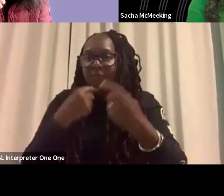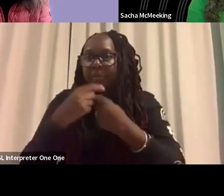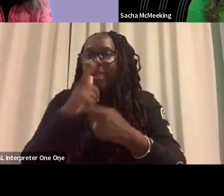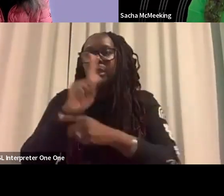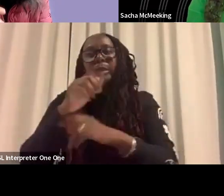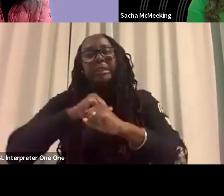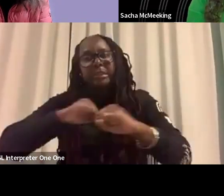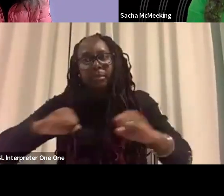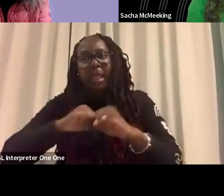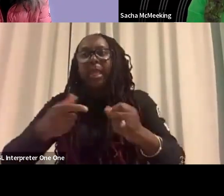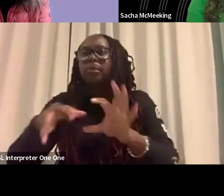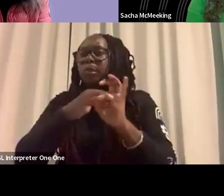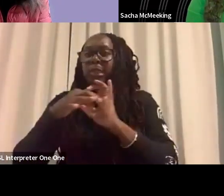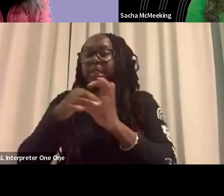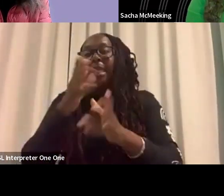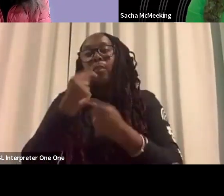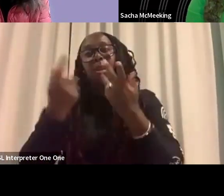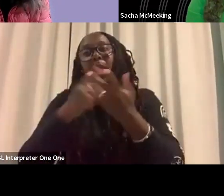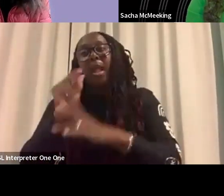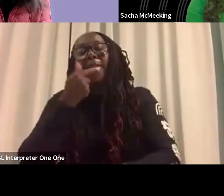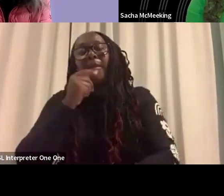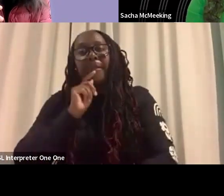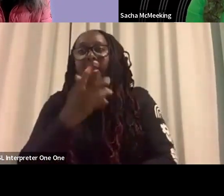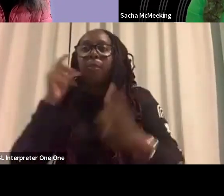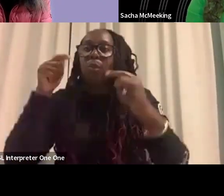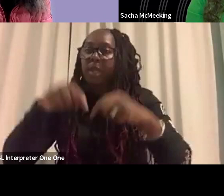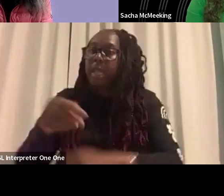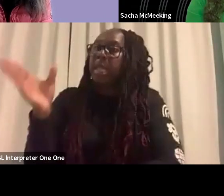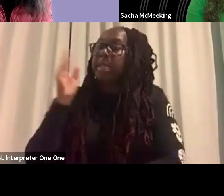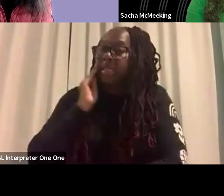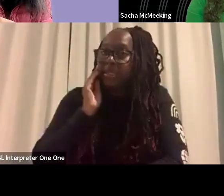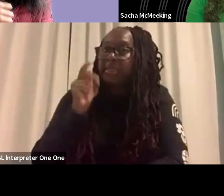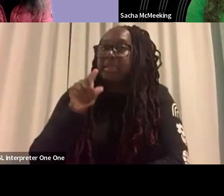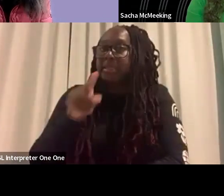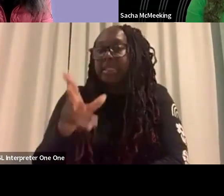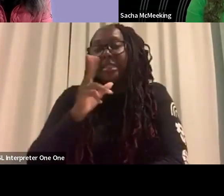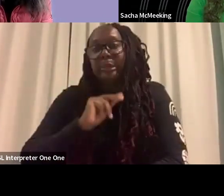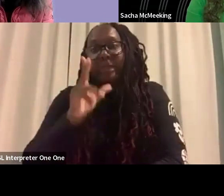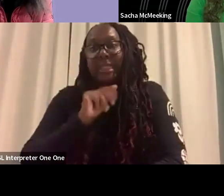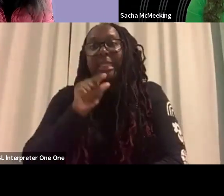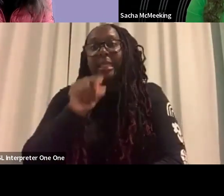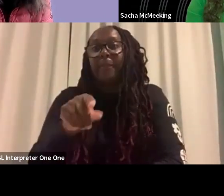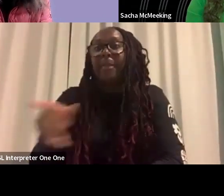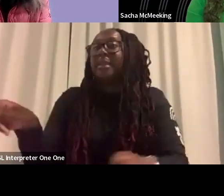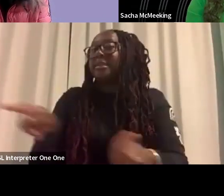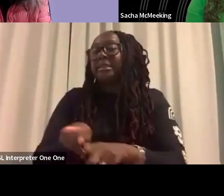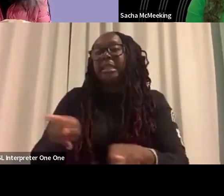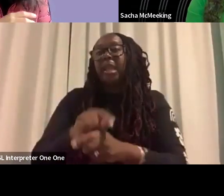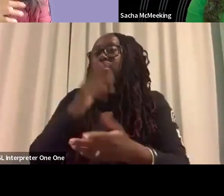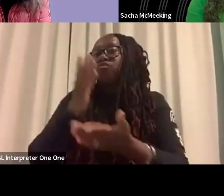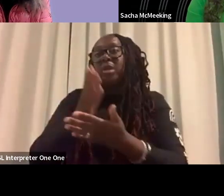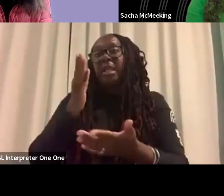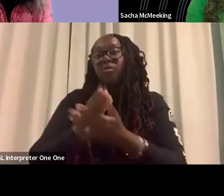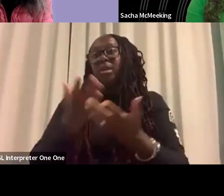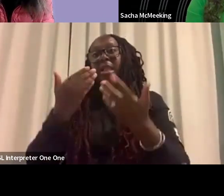to connect with other people who is here listening rather than speaking. But those people may also have really rich